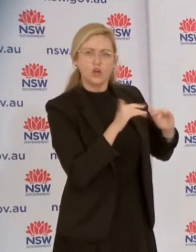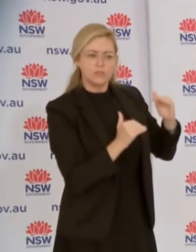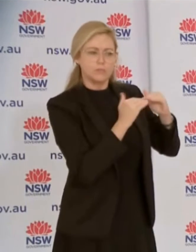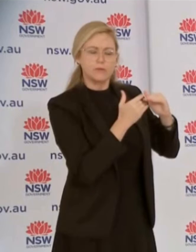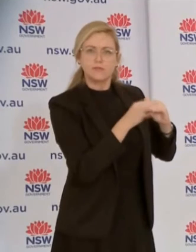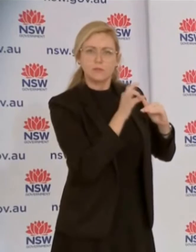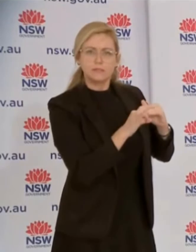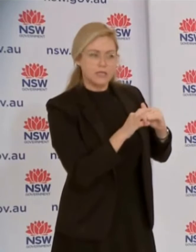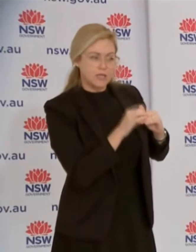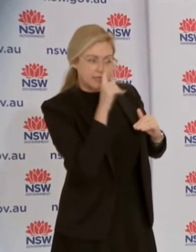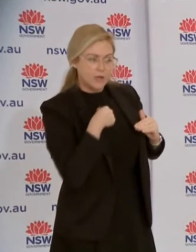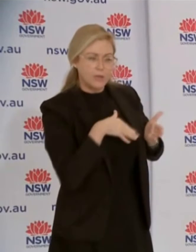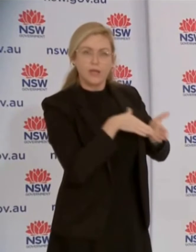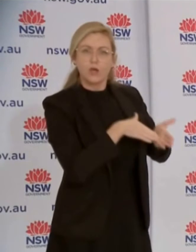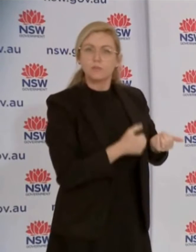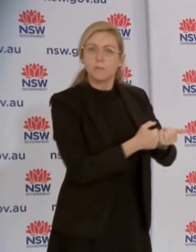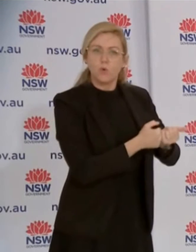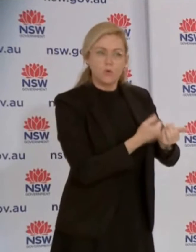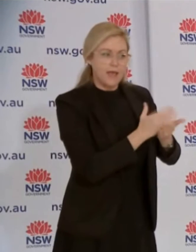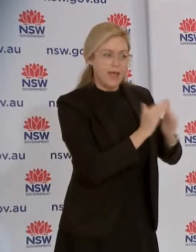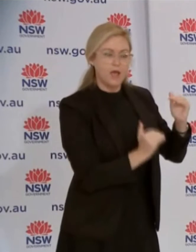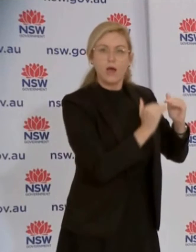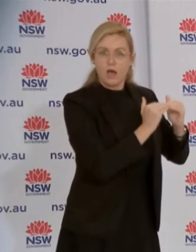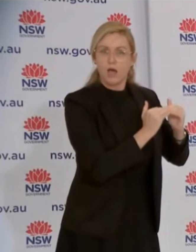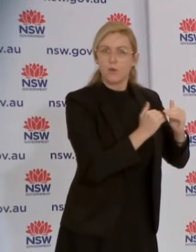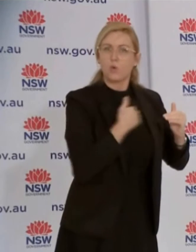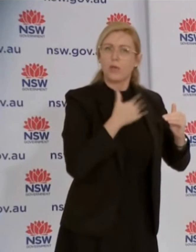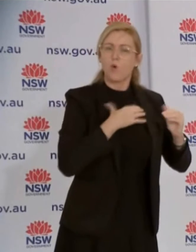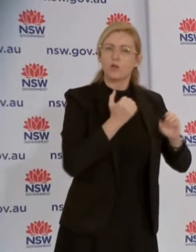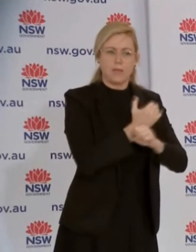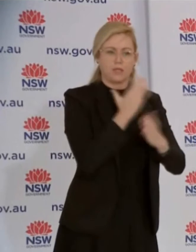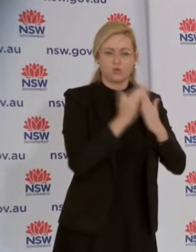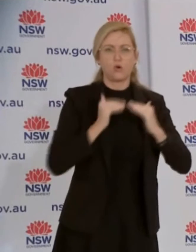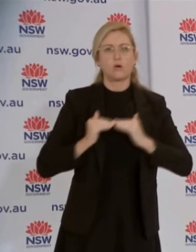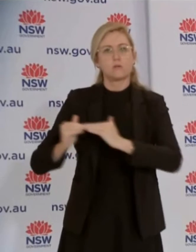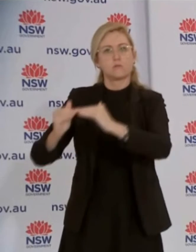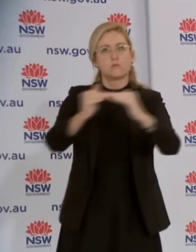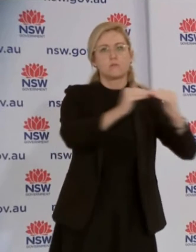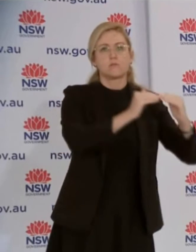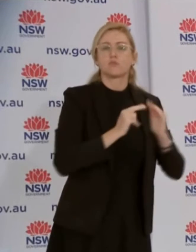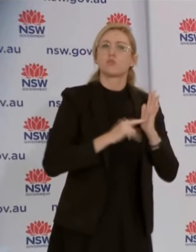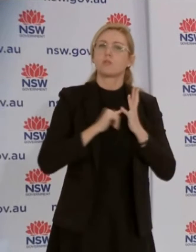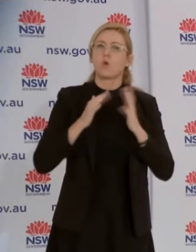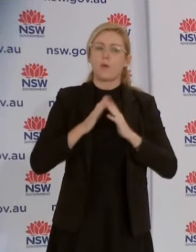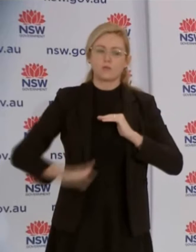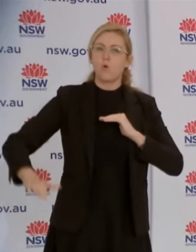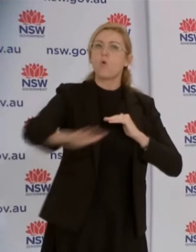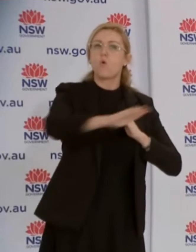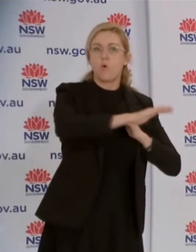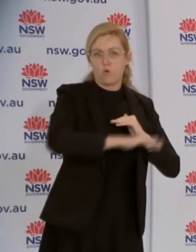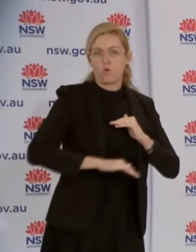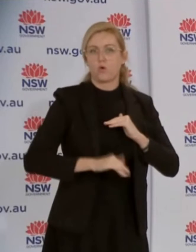much mindful that we want to bring the state forward together. We're very keen to make sure that when we provide opportunities for people that are vaccinated, it will